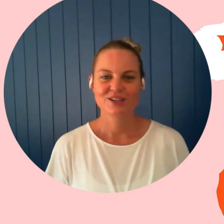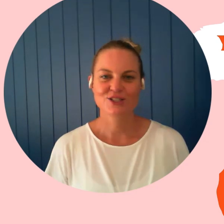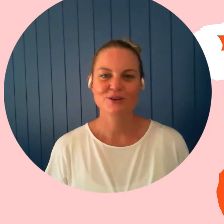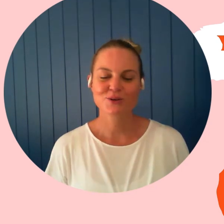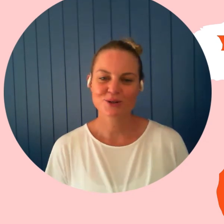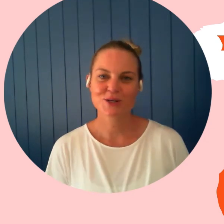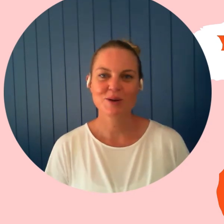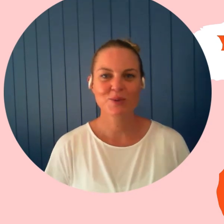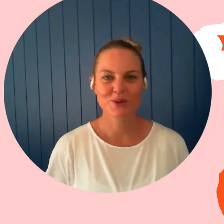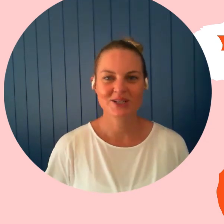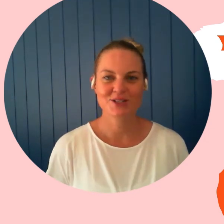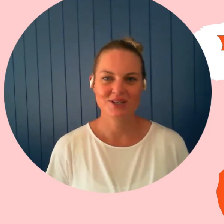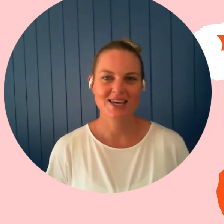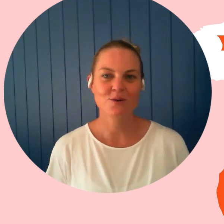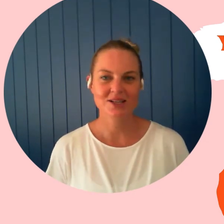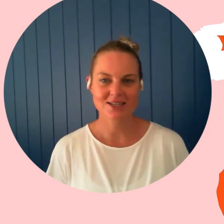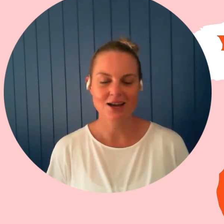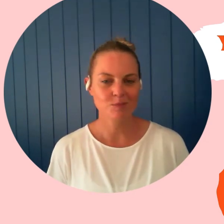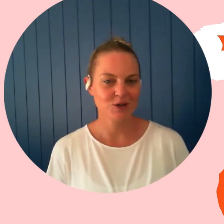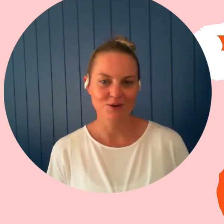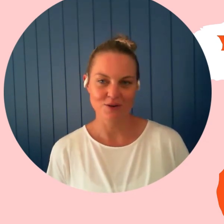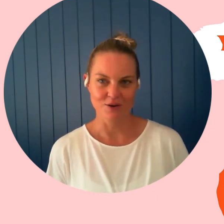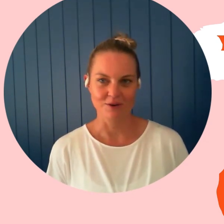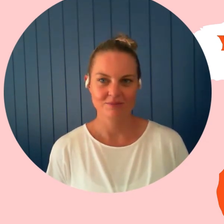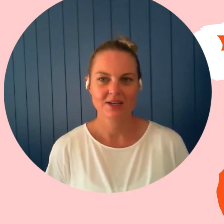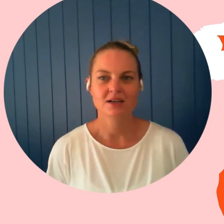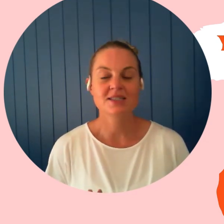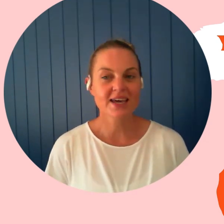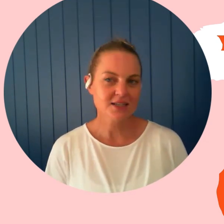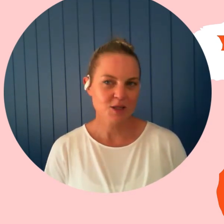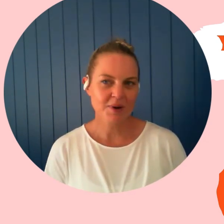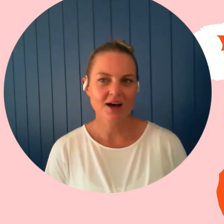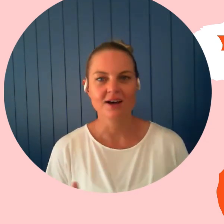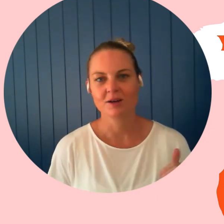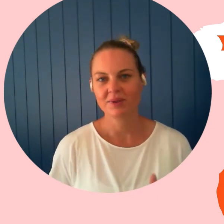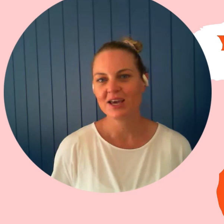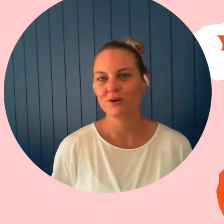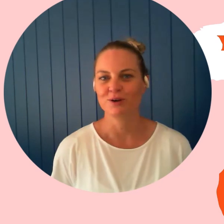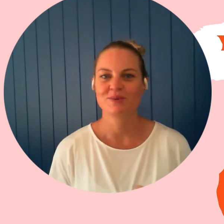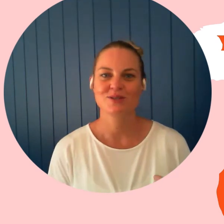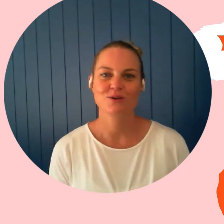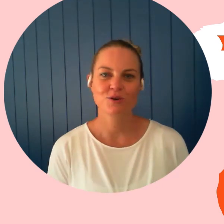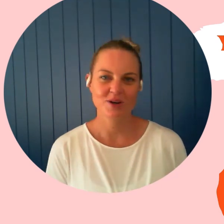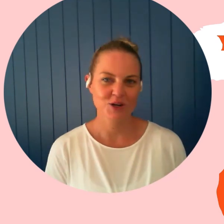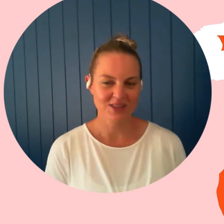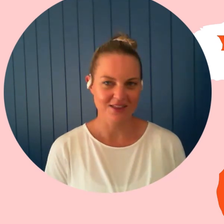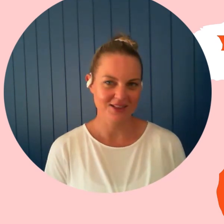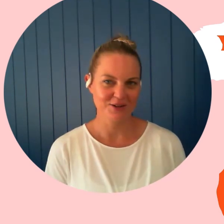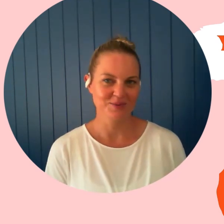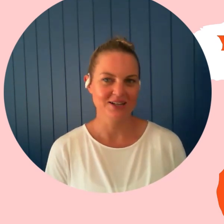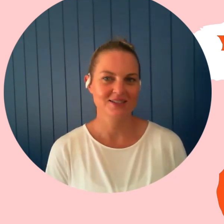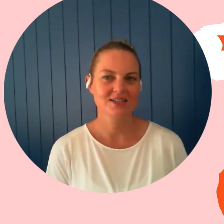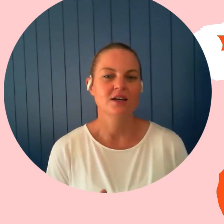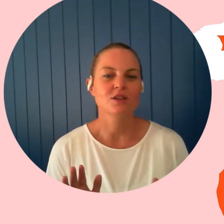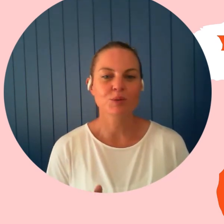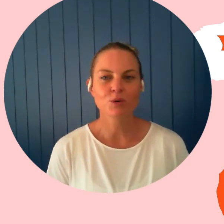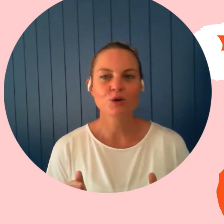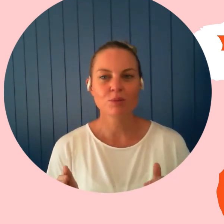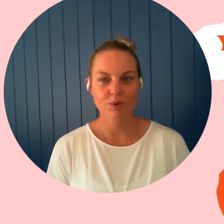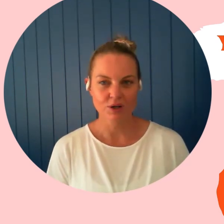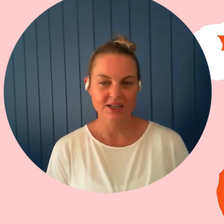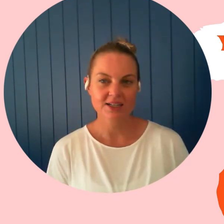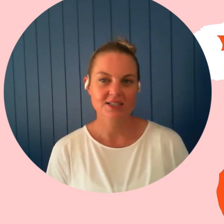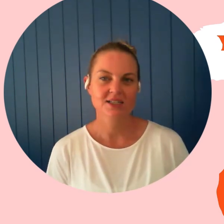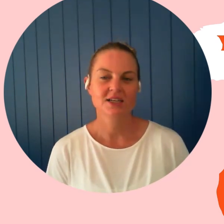So it's also important to use keyword signing beyond the home. Take it to the park, play groups, or when you're with other little ones. The more you